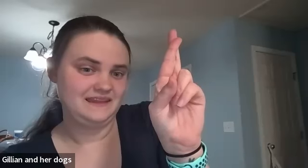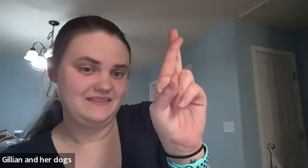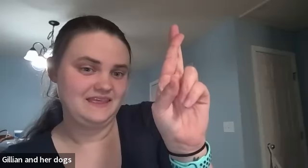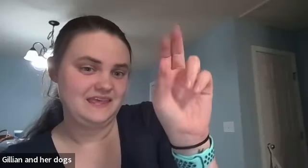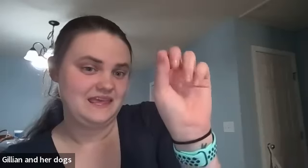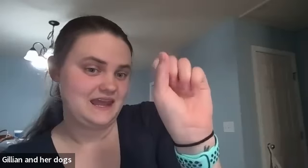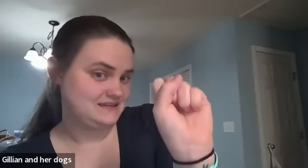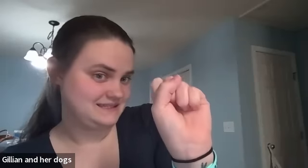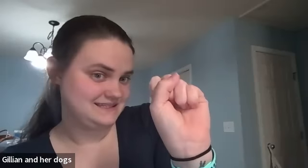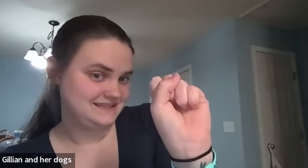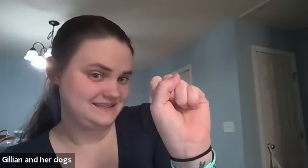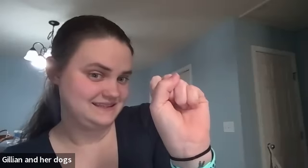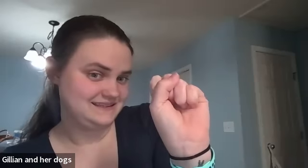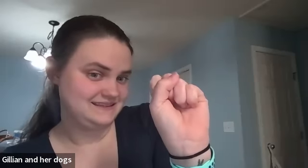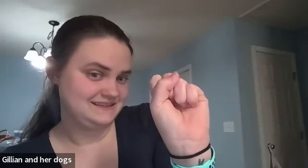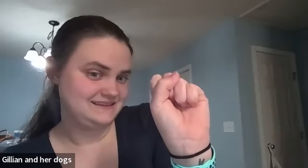And then S.